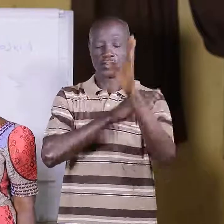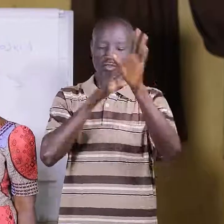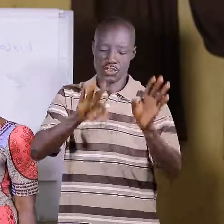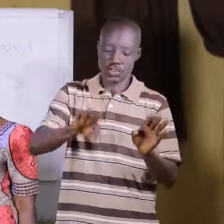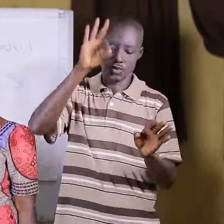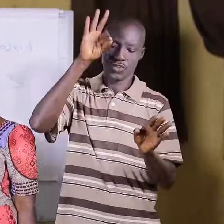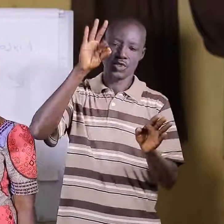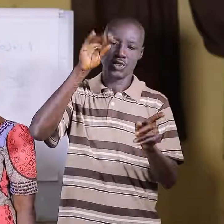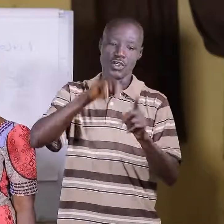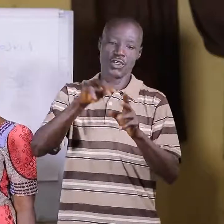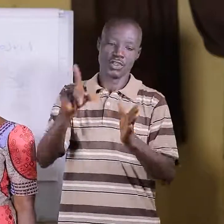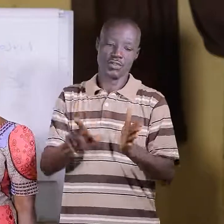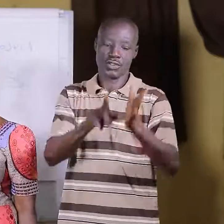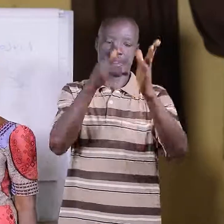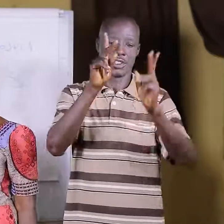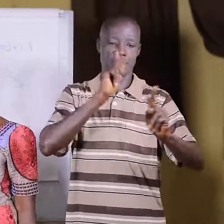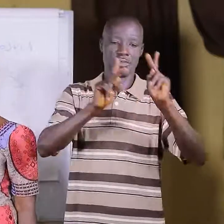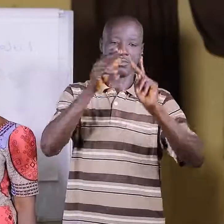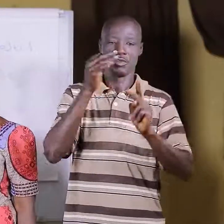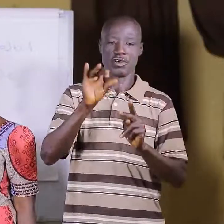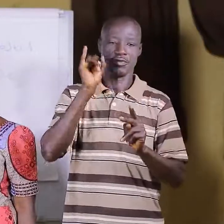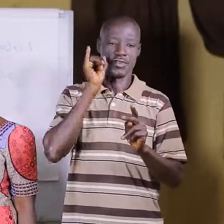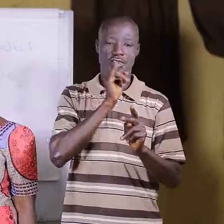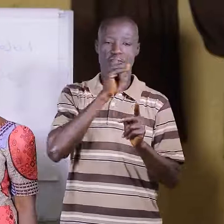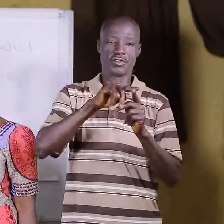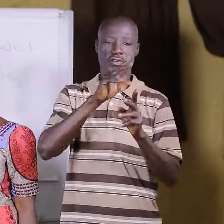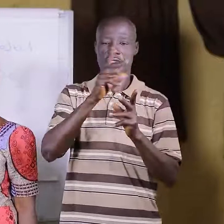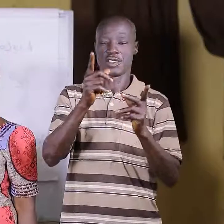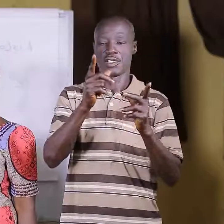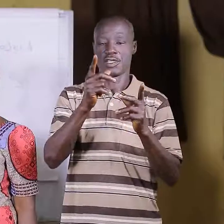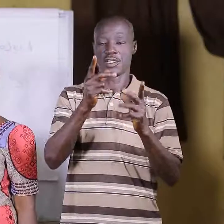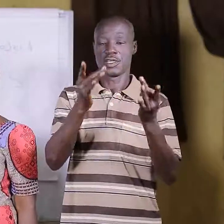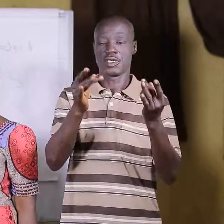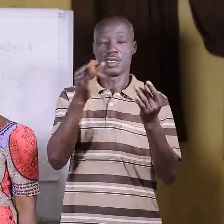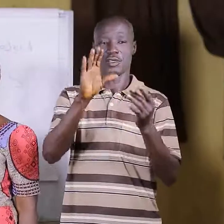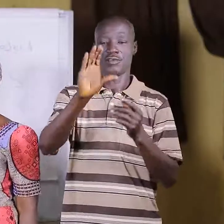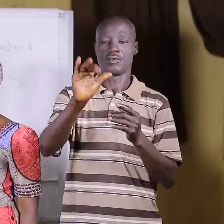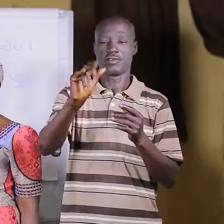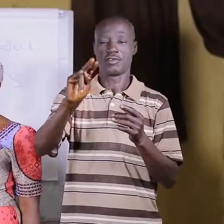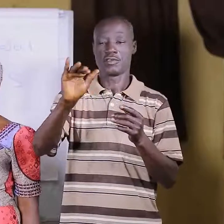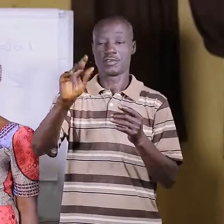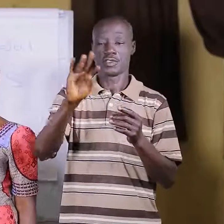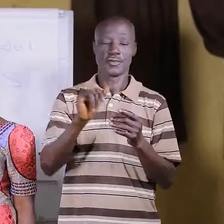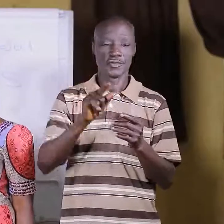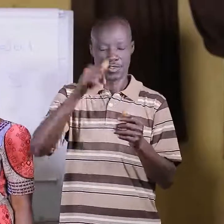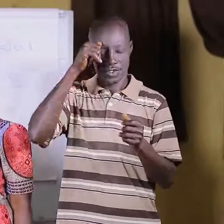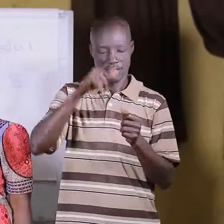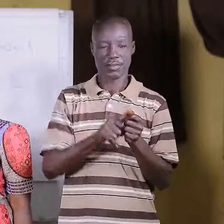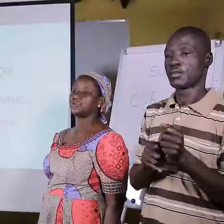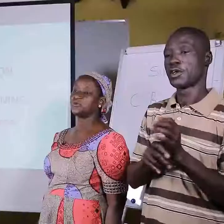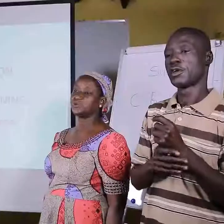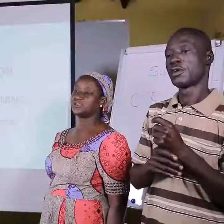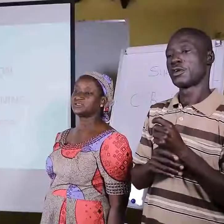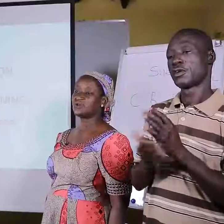is the Israelites, to the land of Canaan, that is the promised land. Now, you remember, my students, some weeks